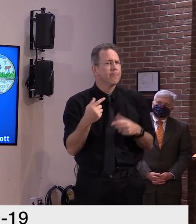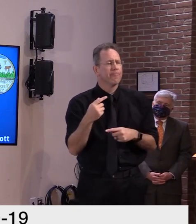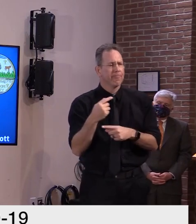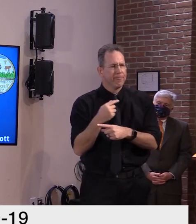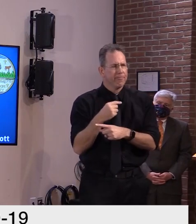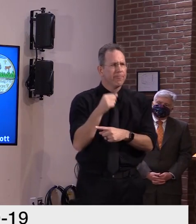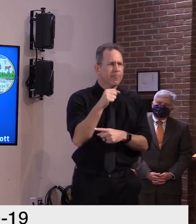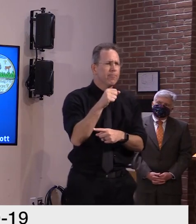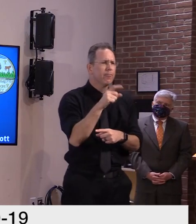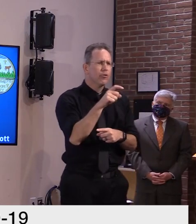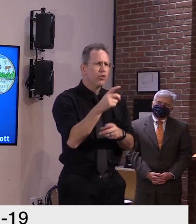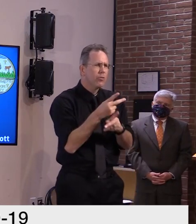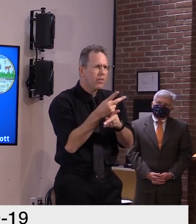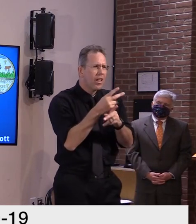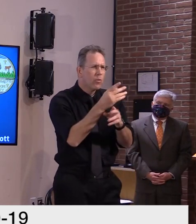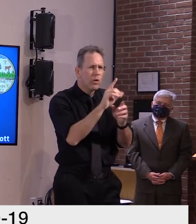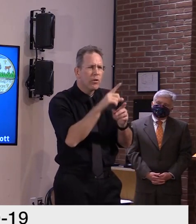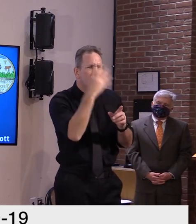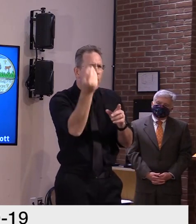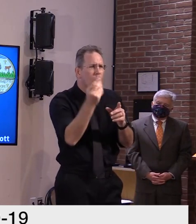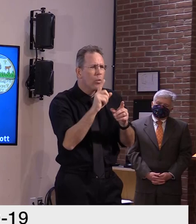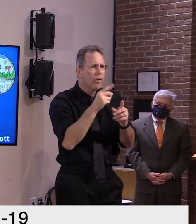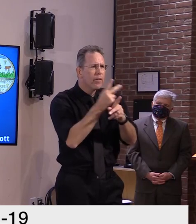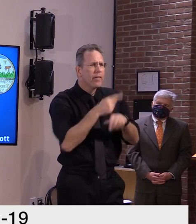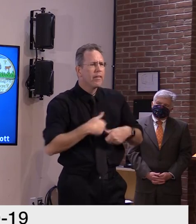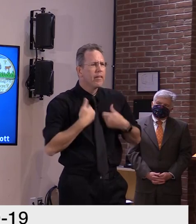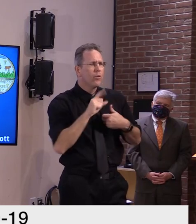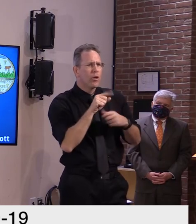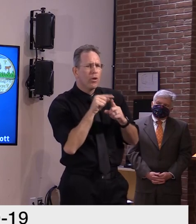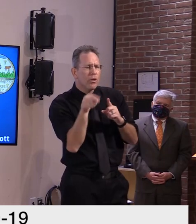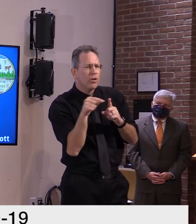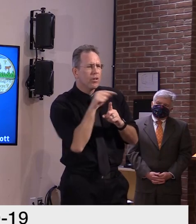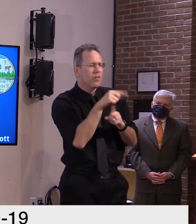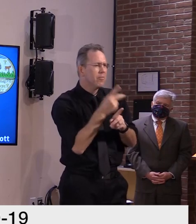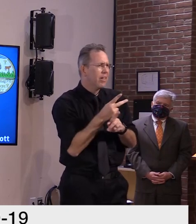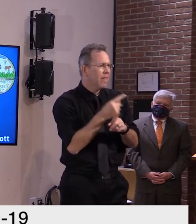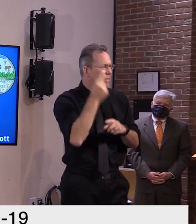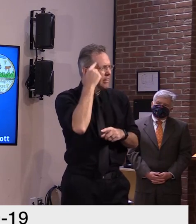but certainly we only have control for what we as Vermonters do with inside Vermont.